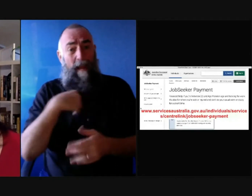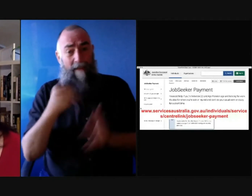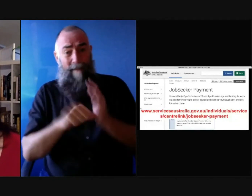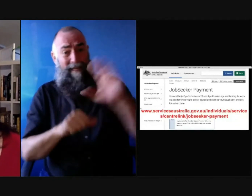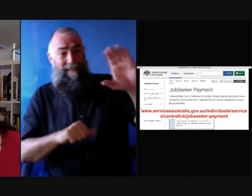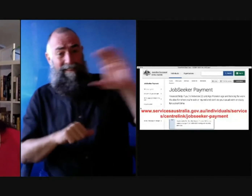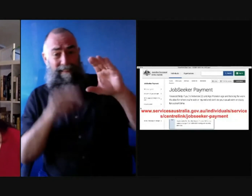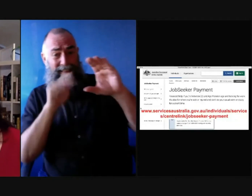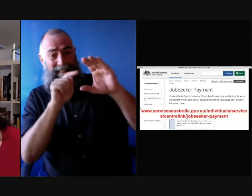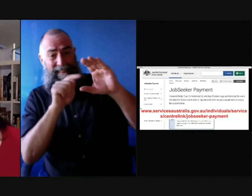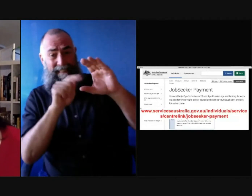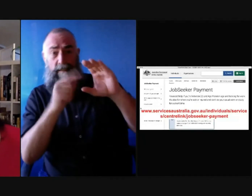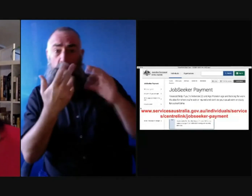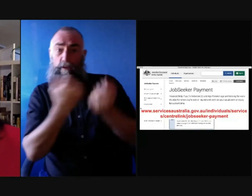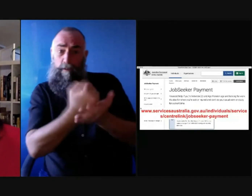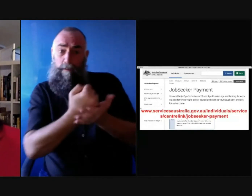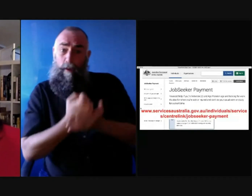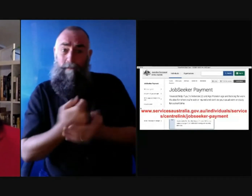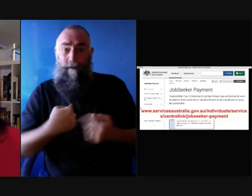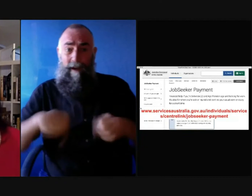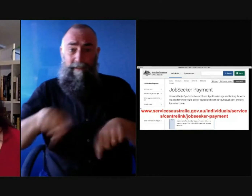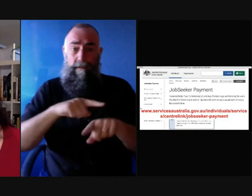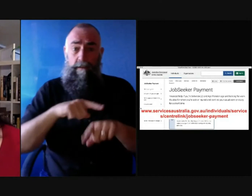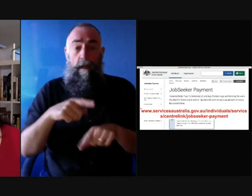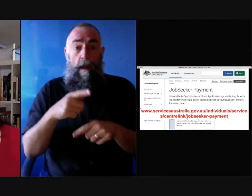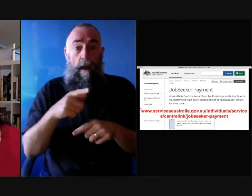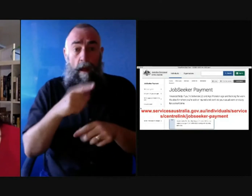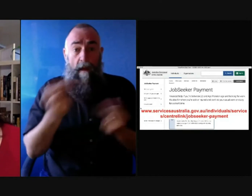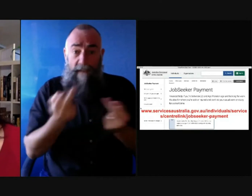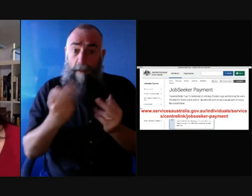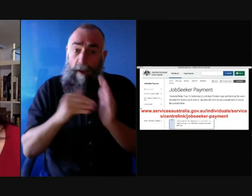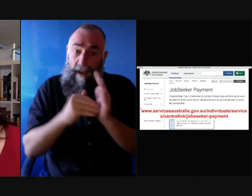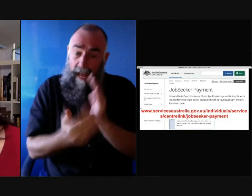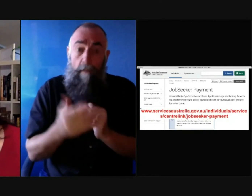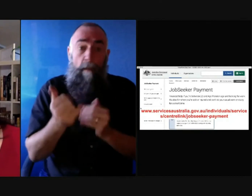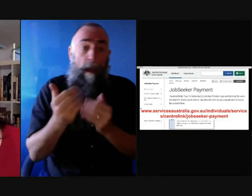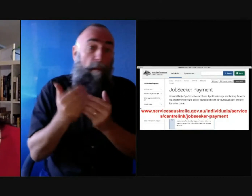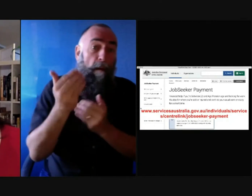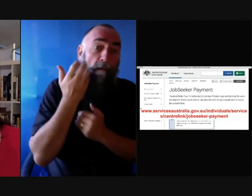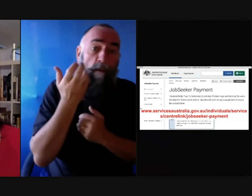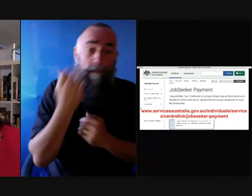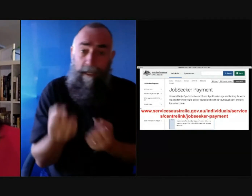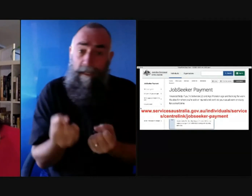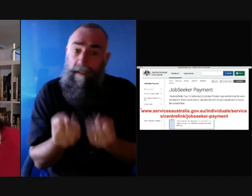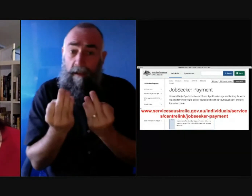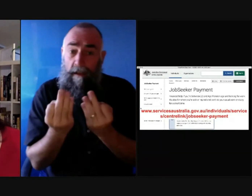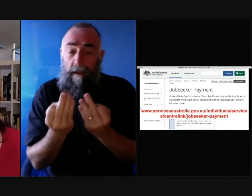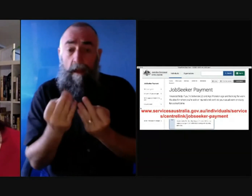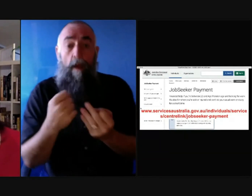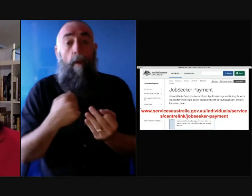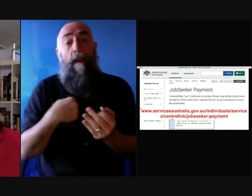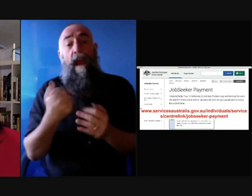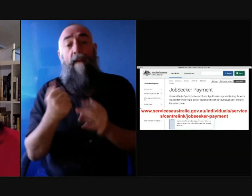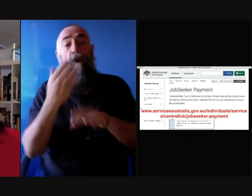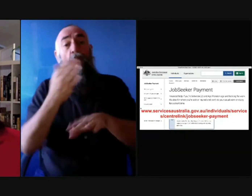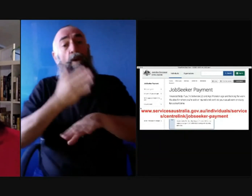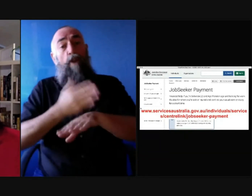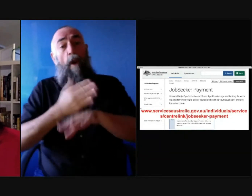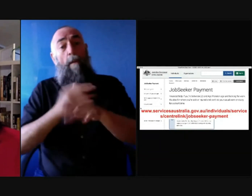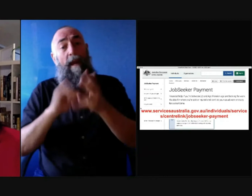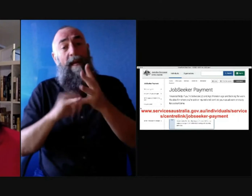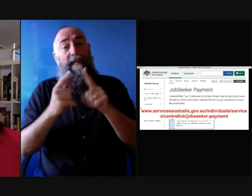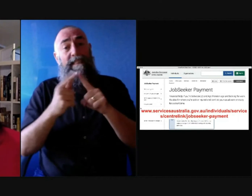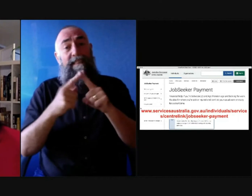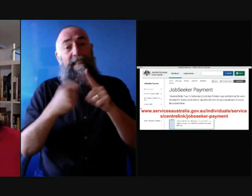available, because I'm not sure how long they will be available. Job Seeker is replacing New Start, so there will